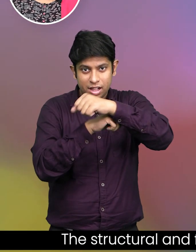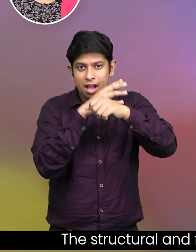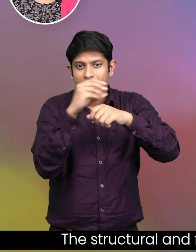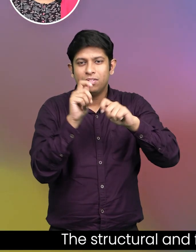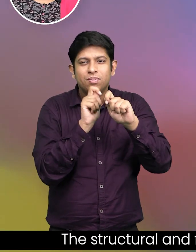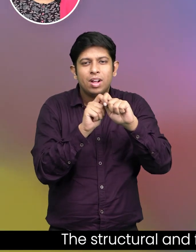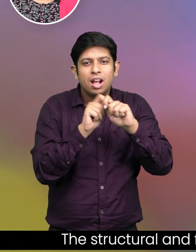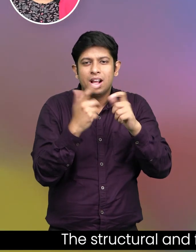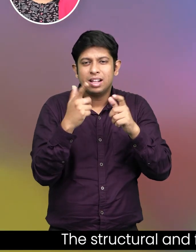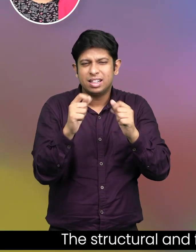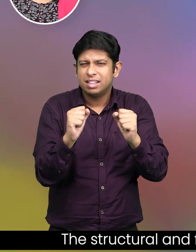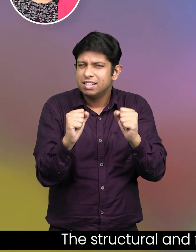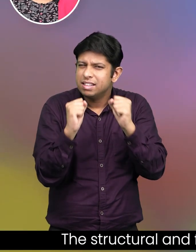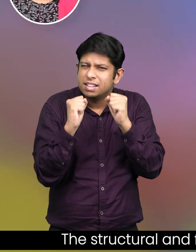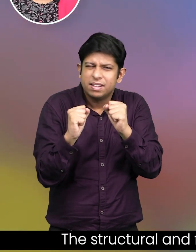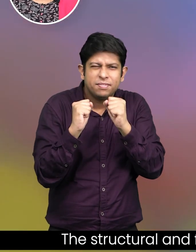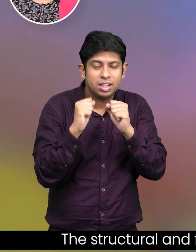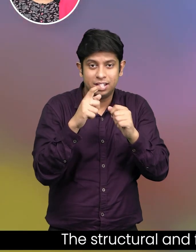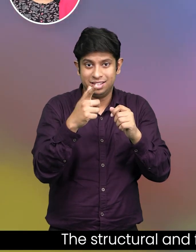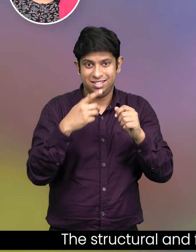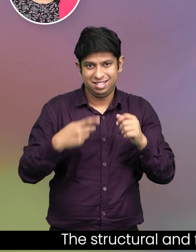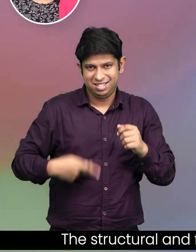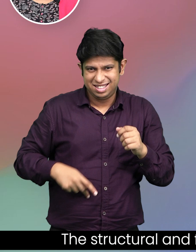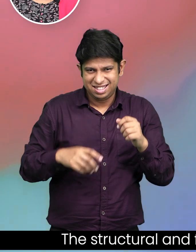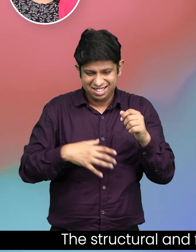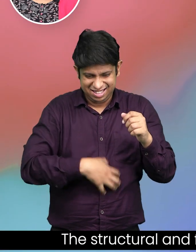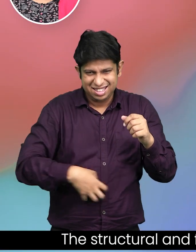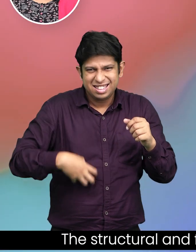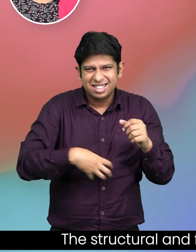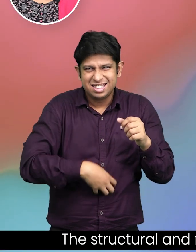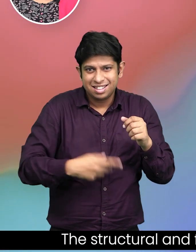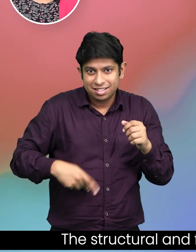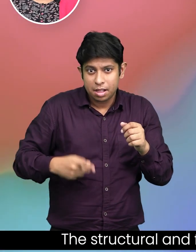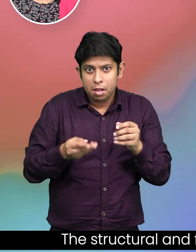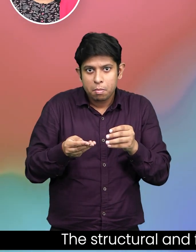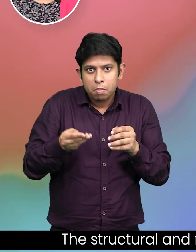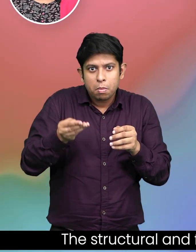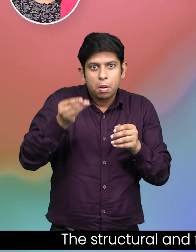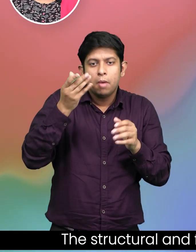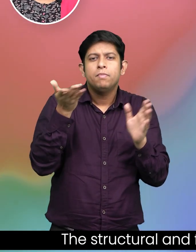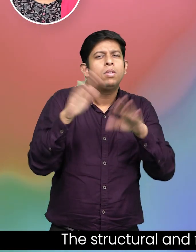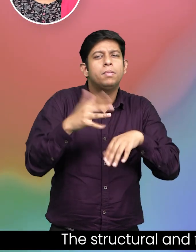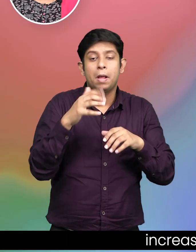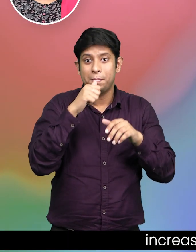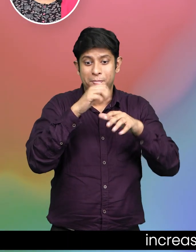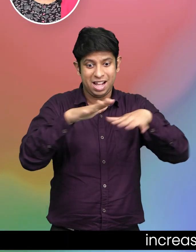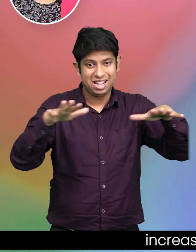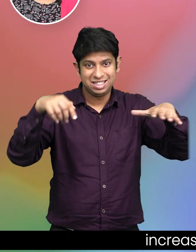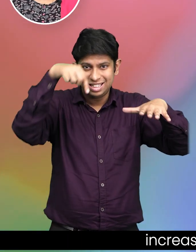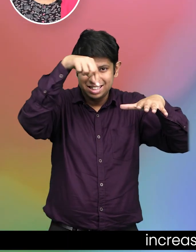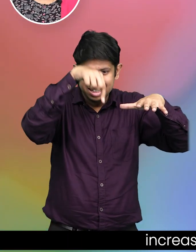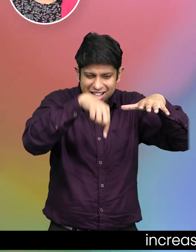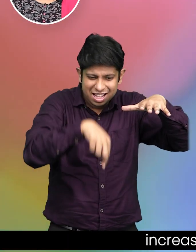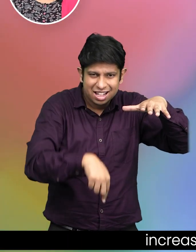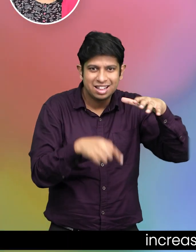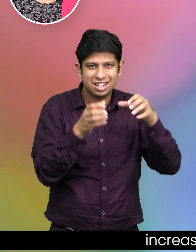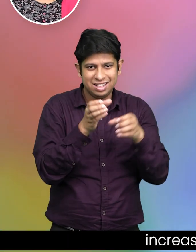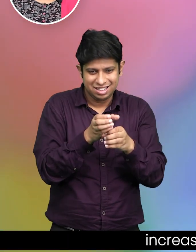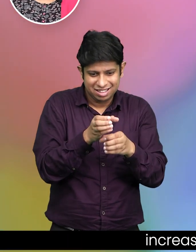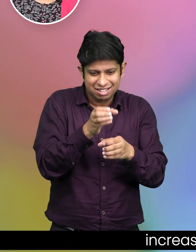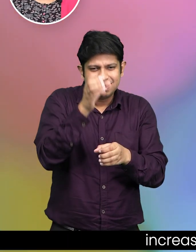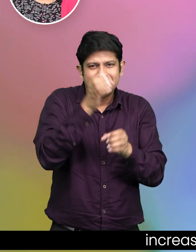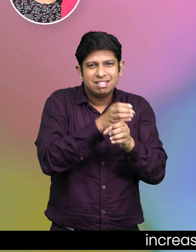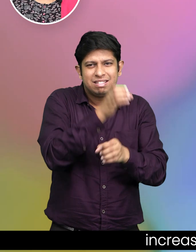The structural and functional complexity of excretory organs increases